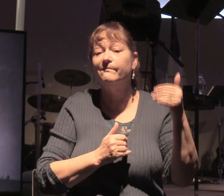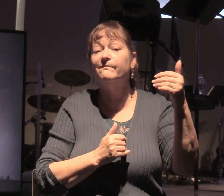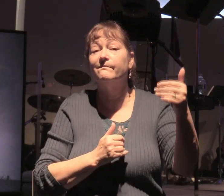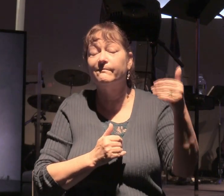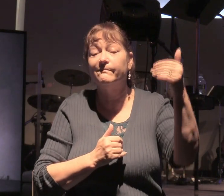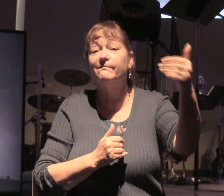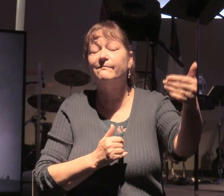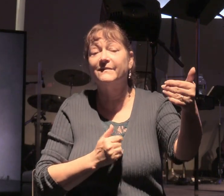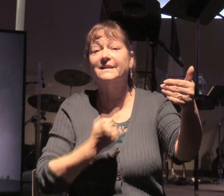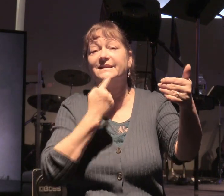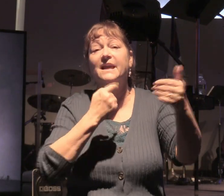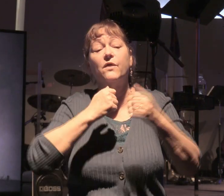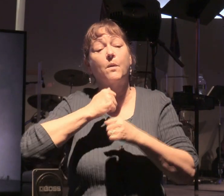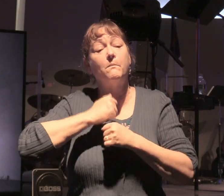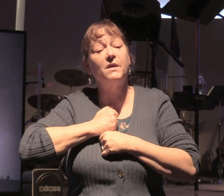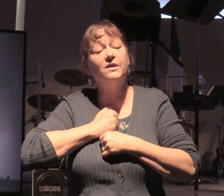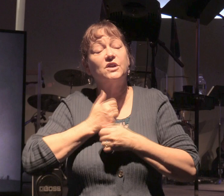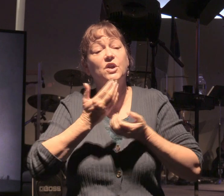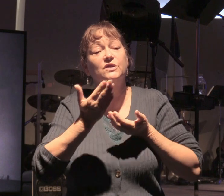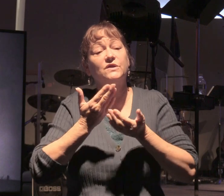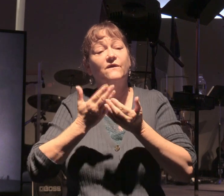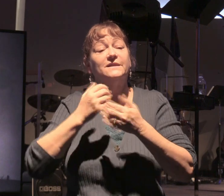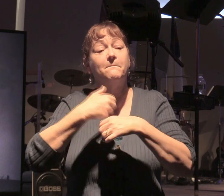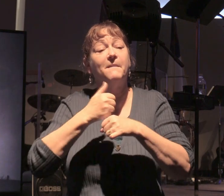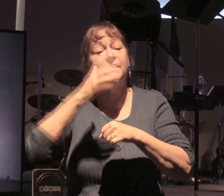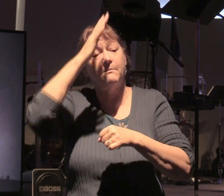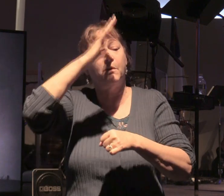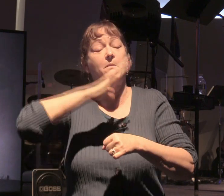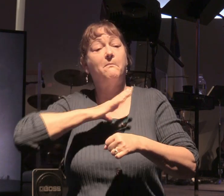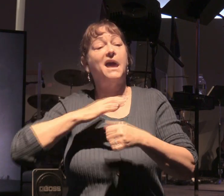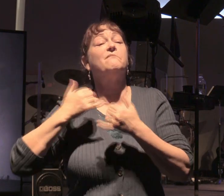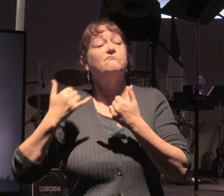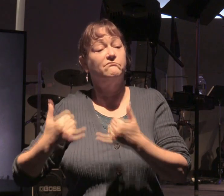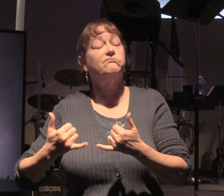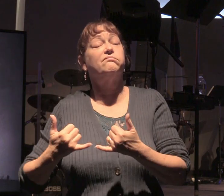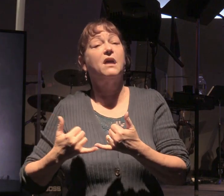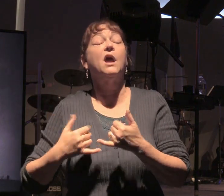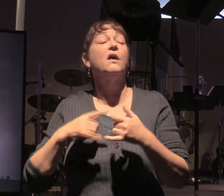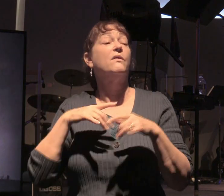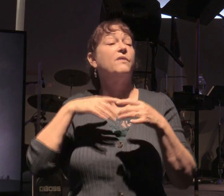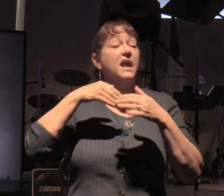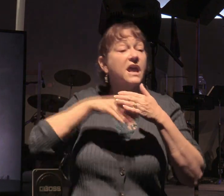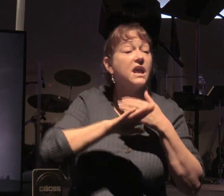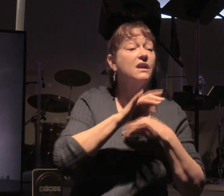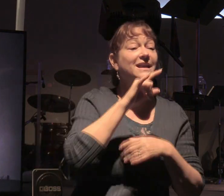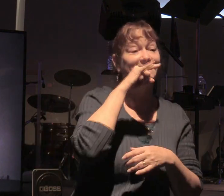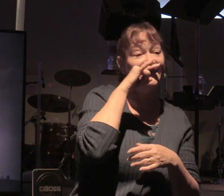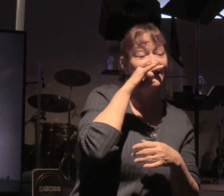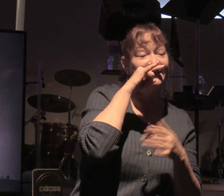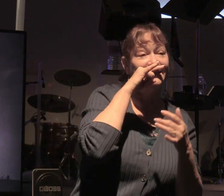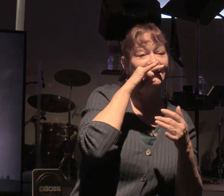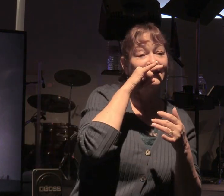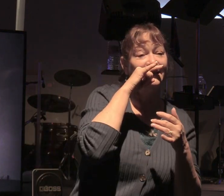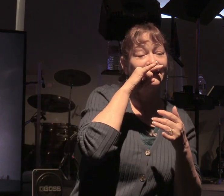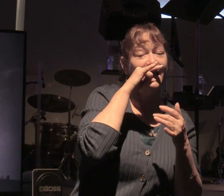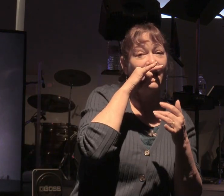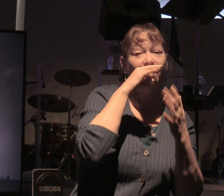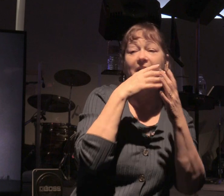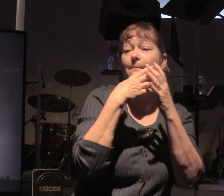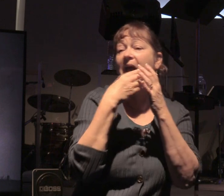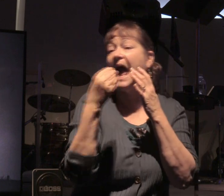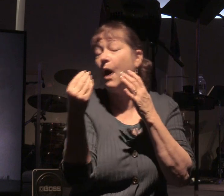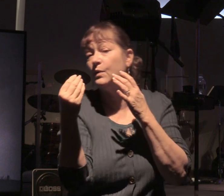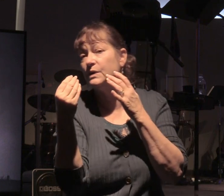say that their military service made a man out of them. They went in as kids, with few exceptions, and came